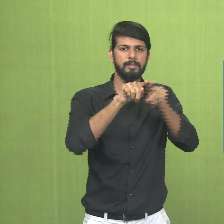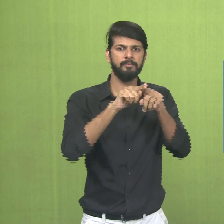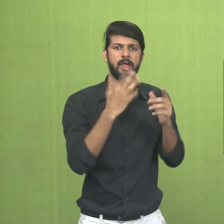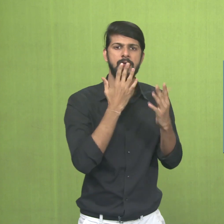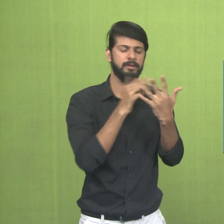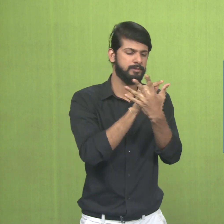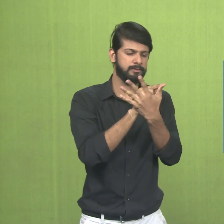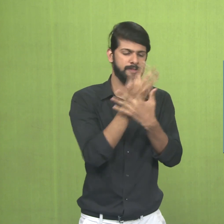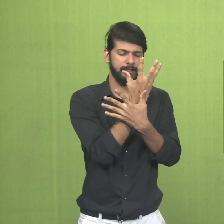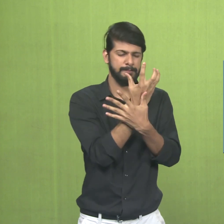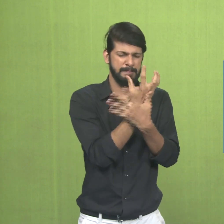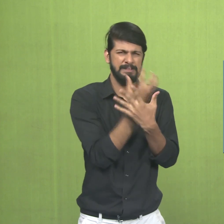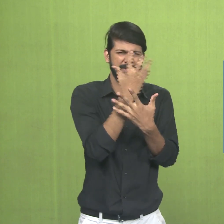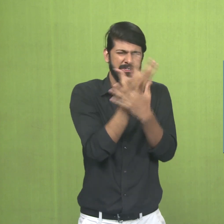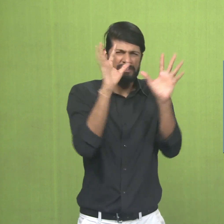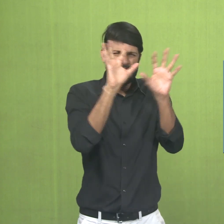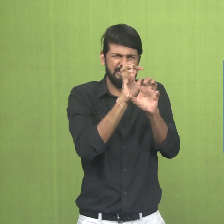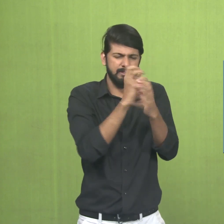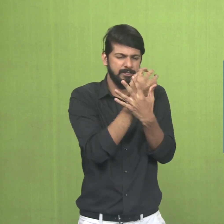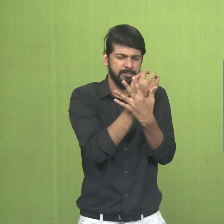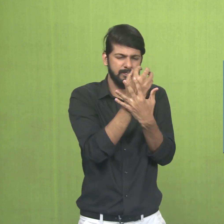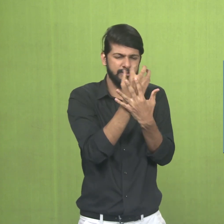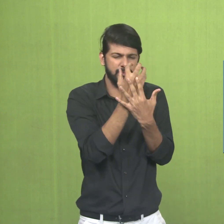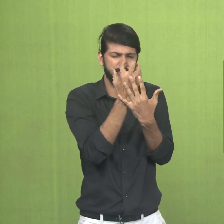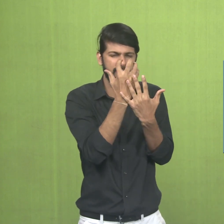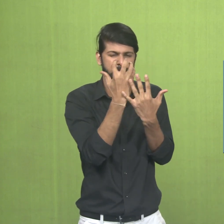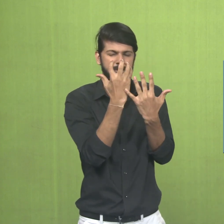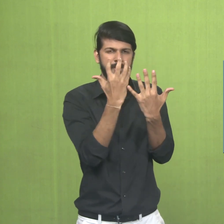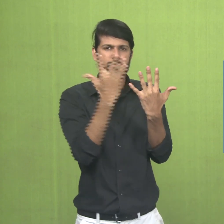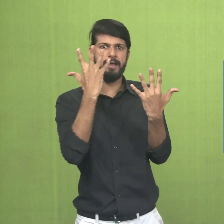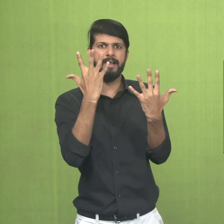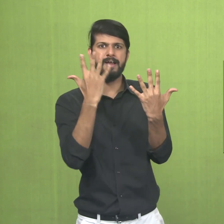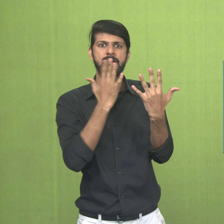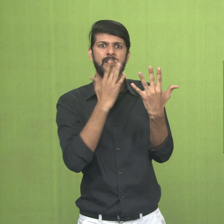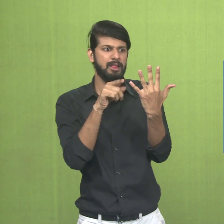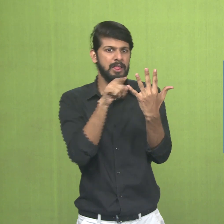for complexion. For example, shades are